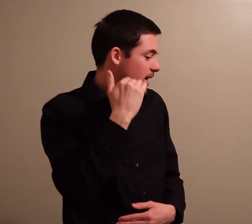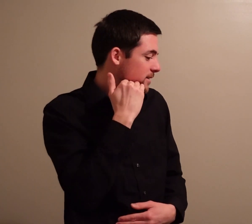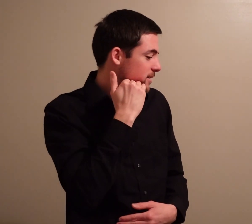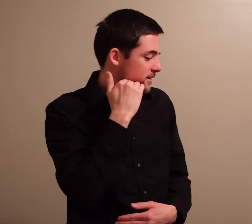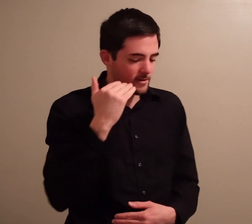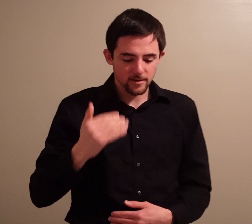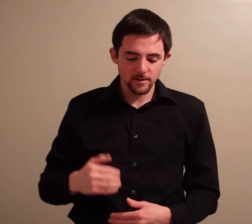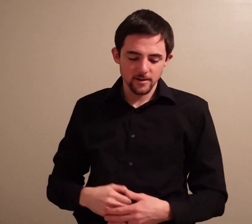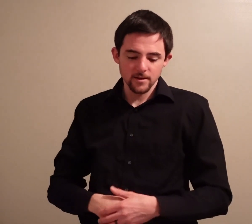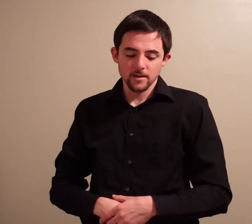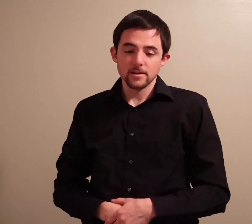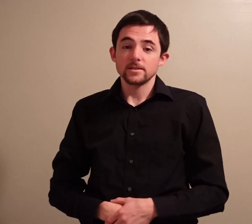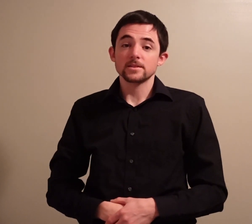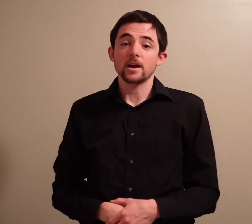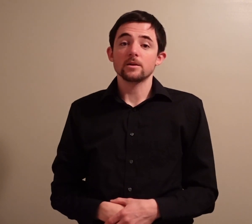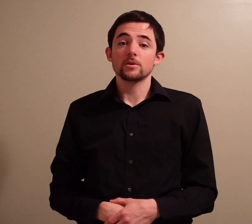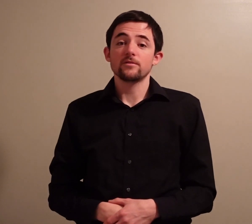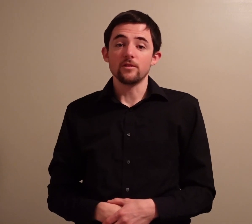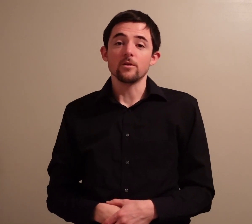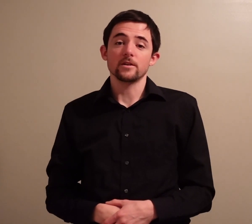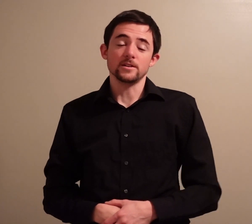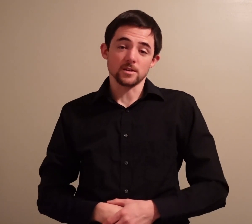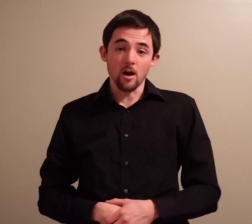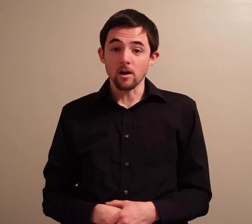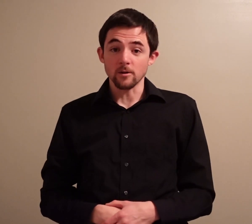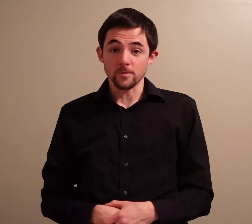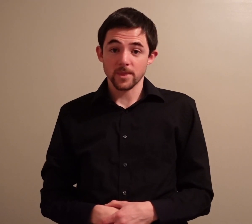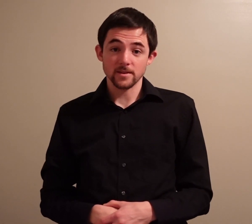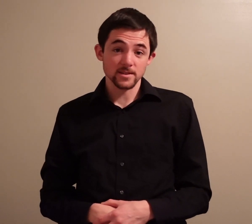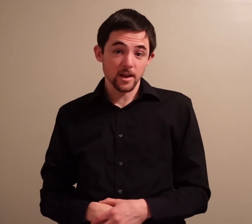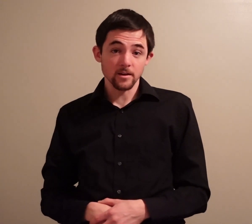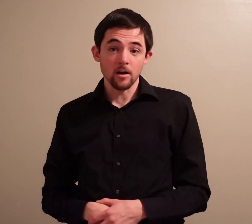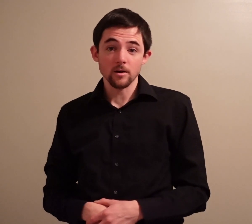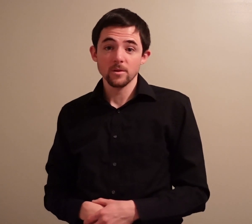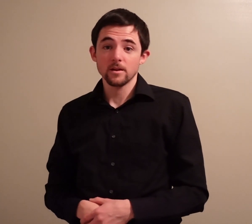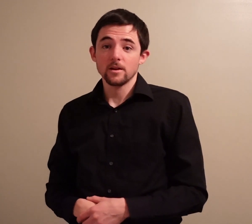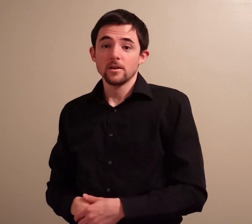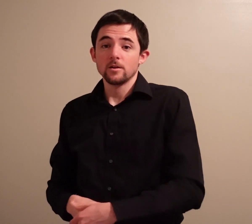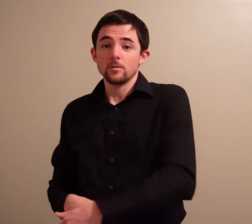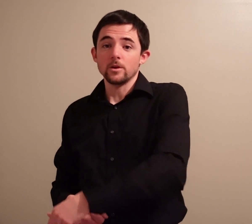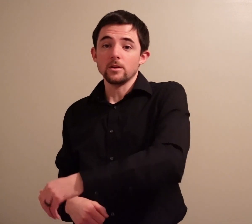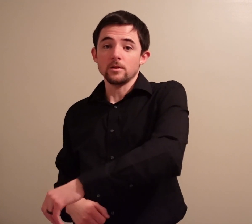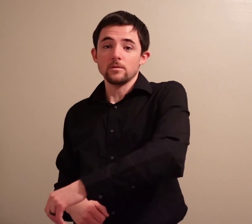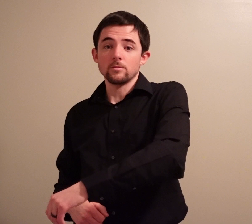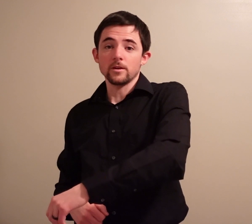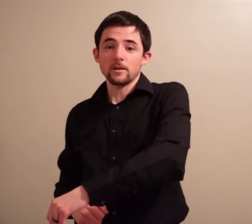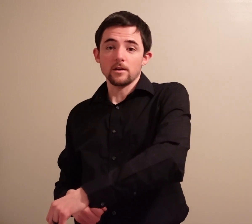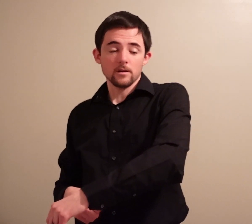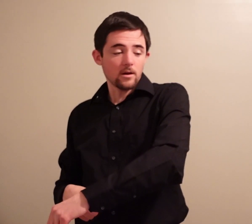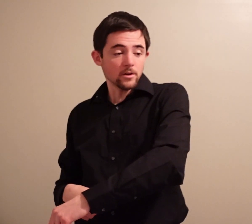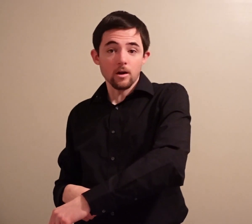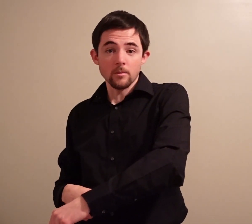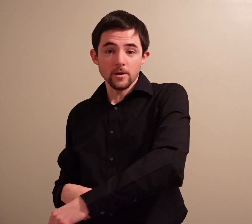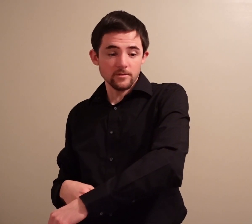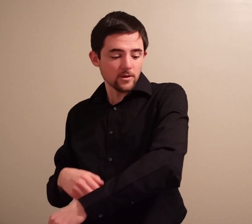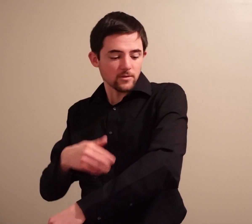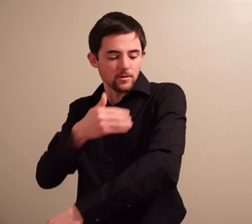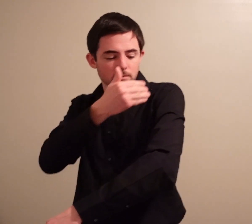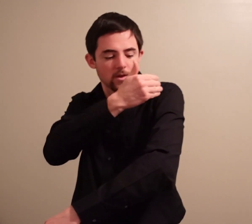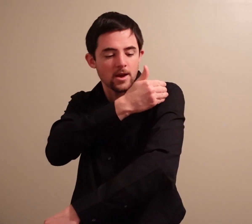head. Sign number 4 is arm. To sign arm, we bring your arm out in front of you, and